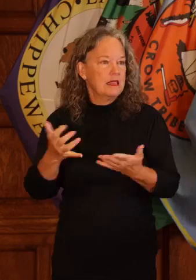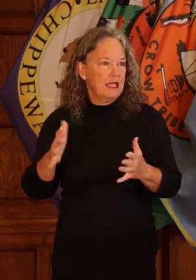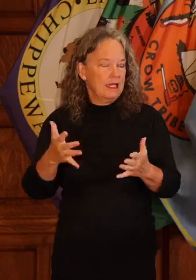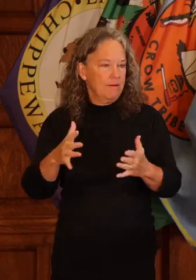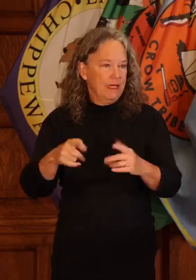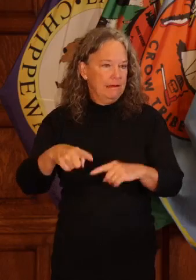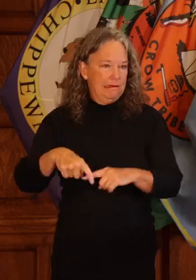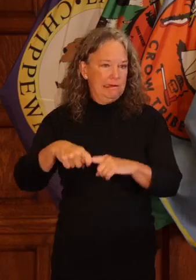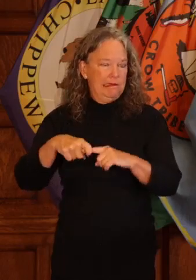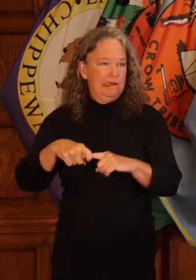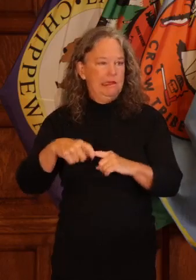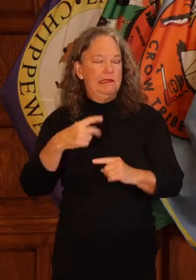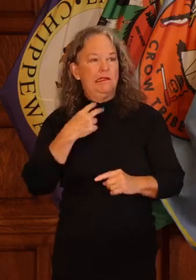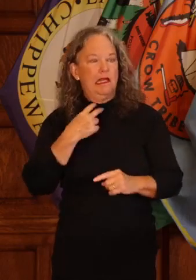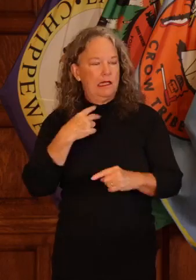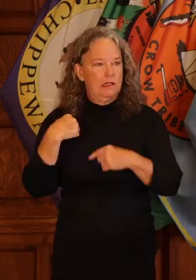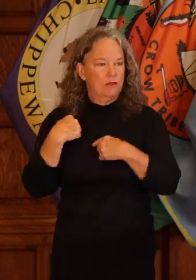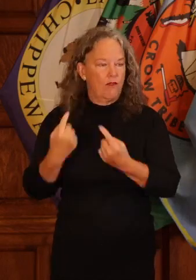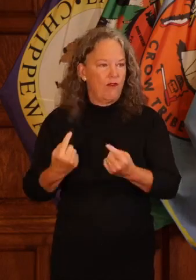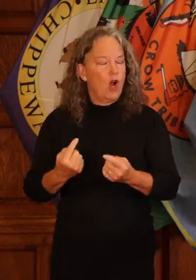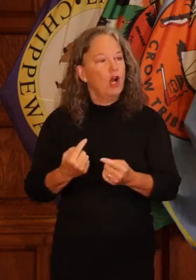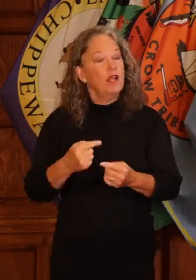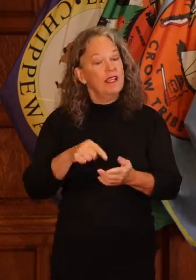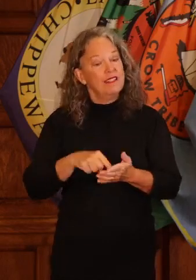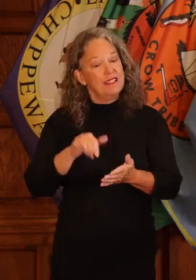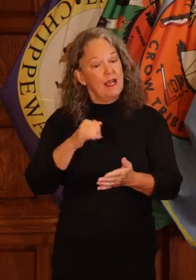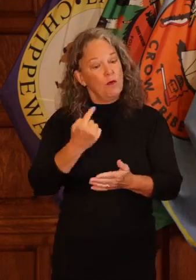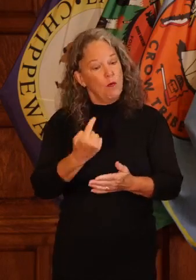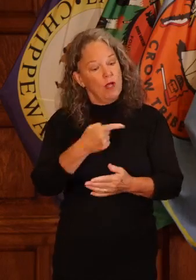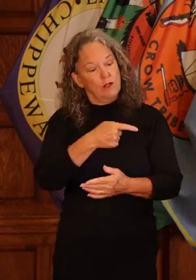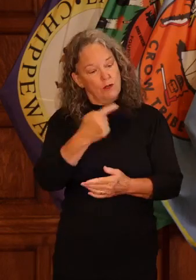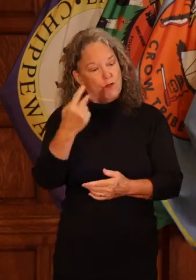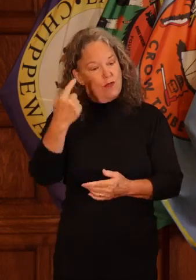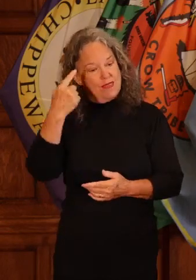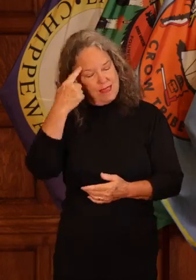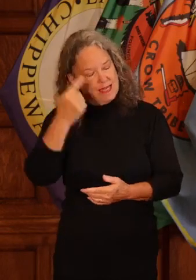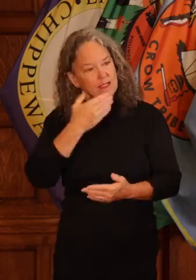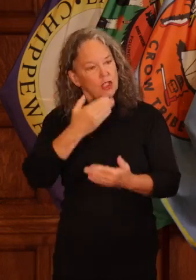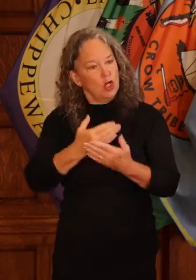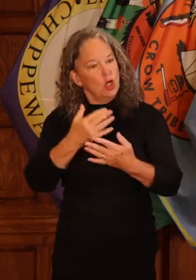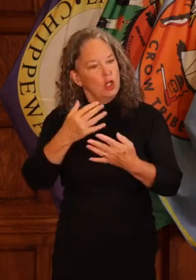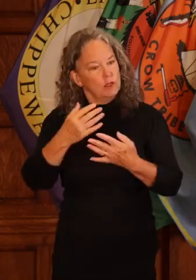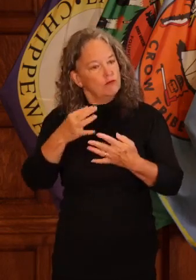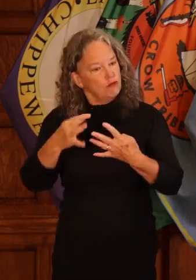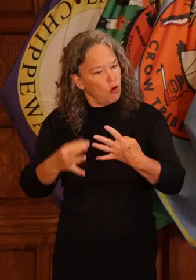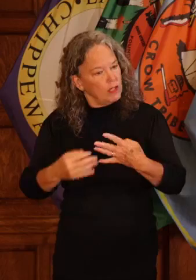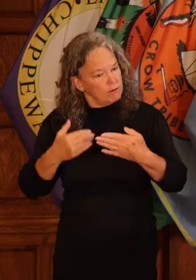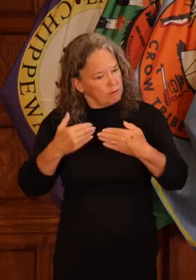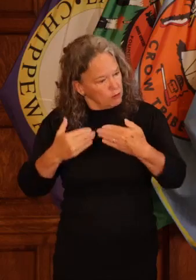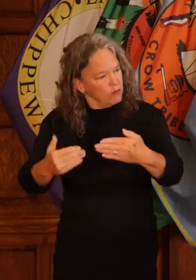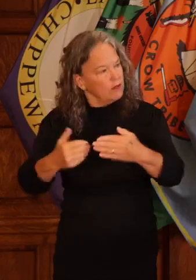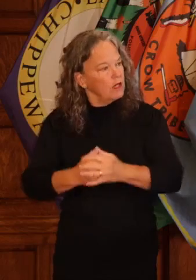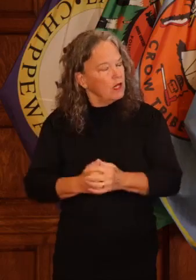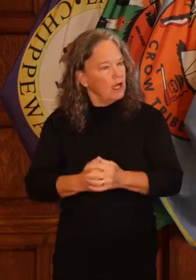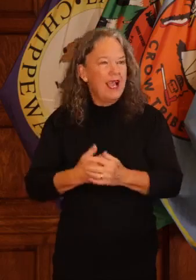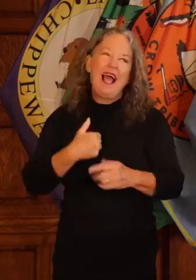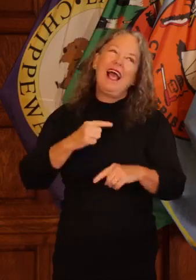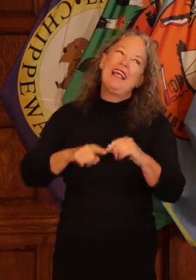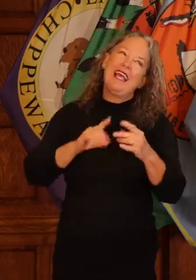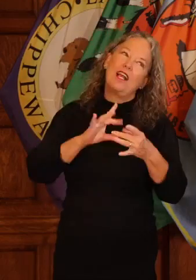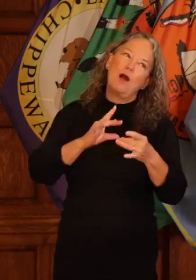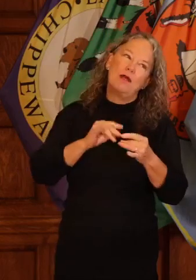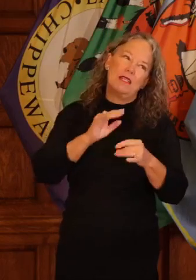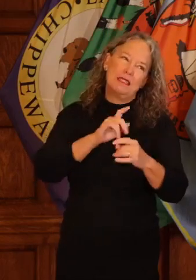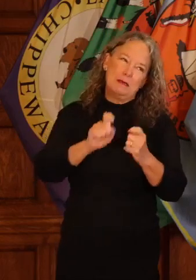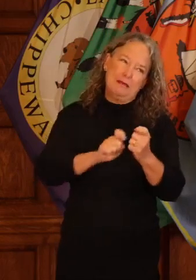stymied so far. Is this one that you see as a good option moving forward? I can't comment on the